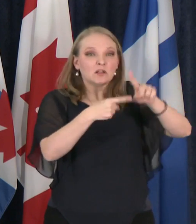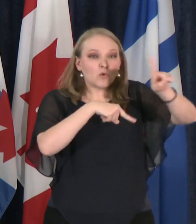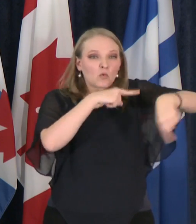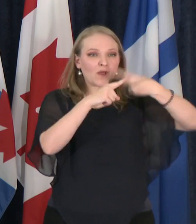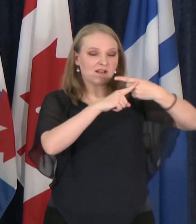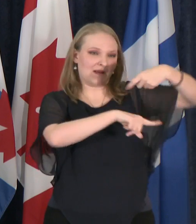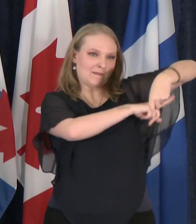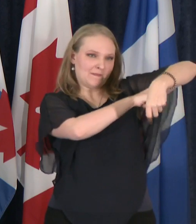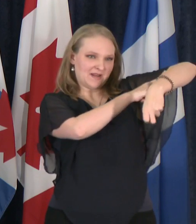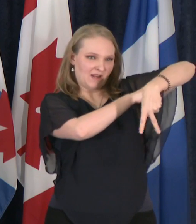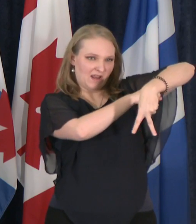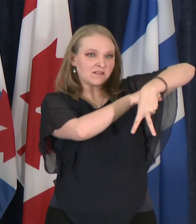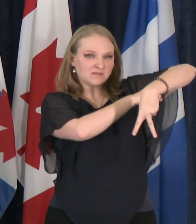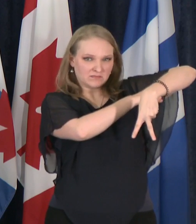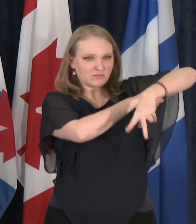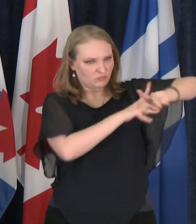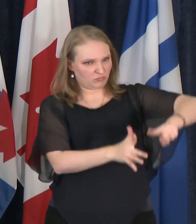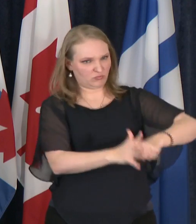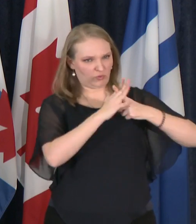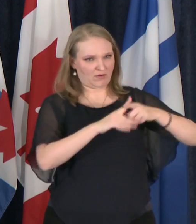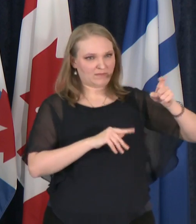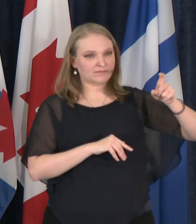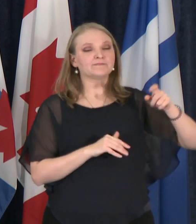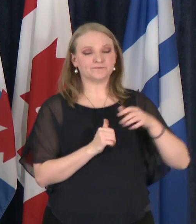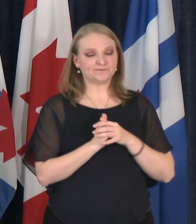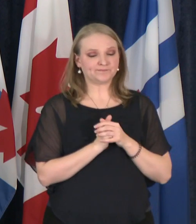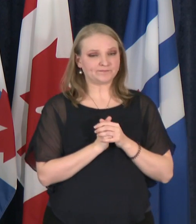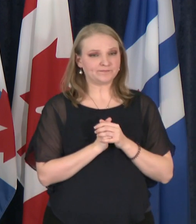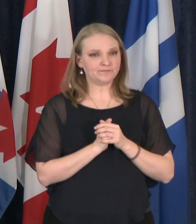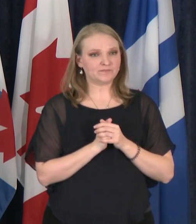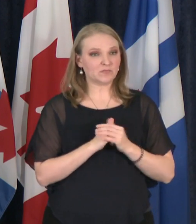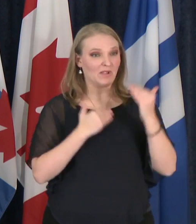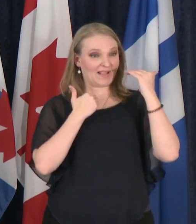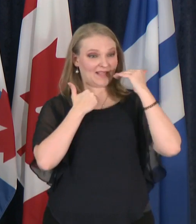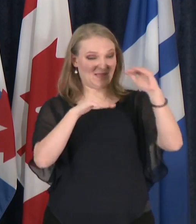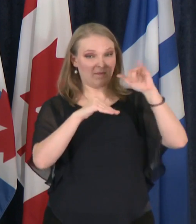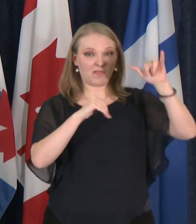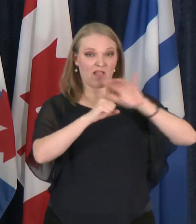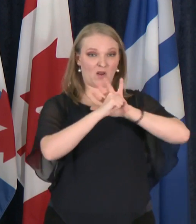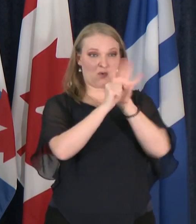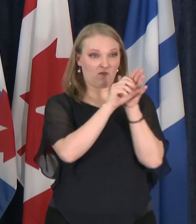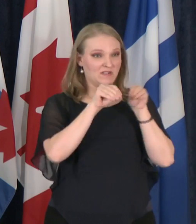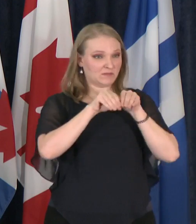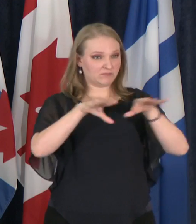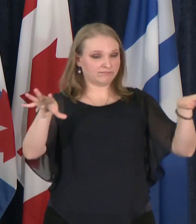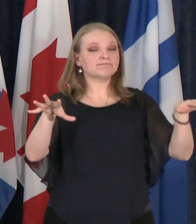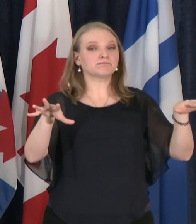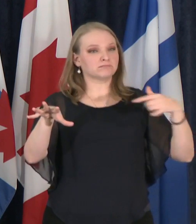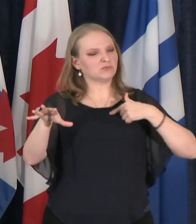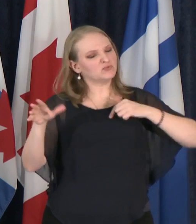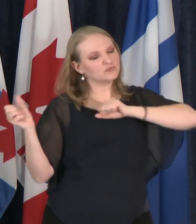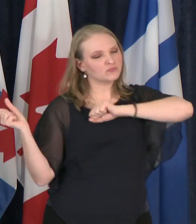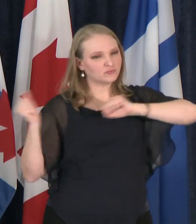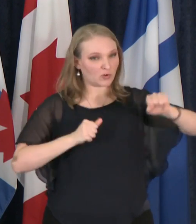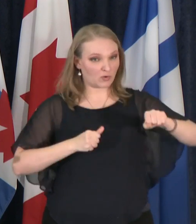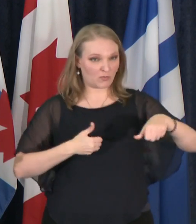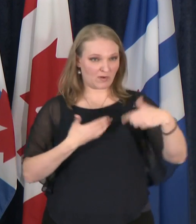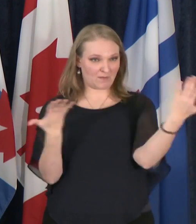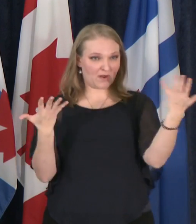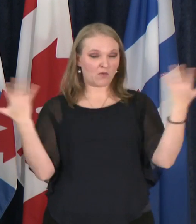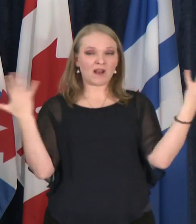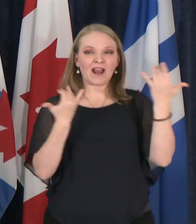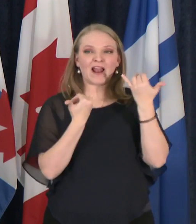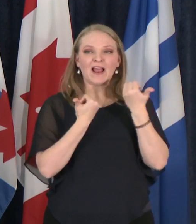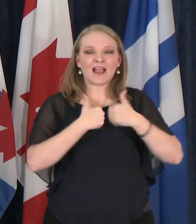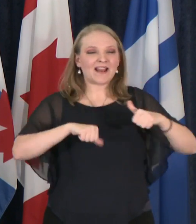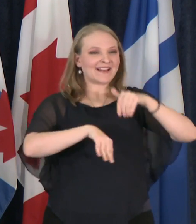In order to limit the spread of COVID-19, I am also strongly recommending that all